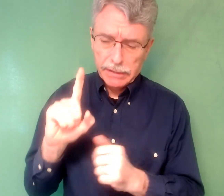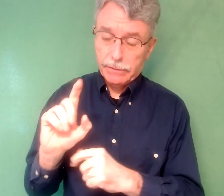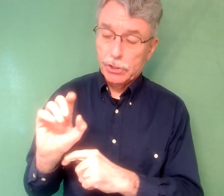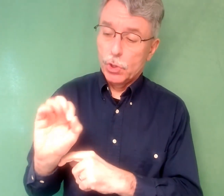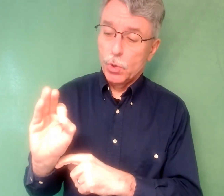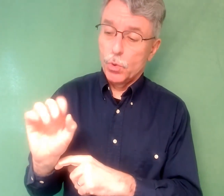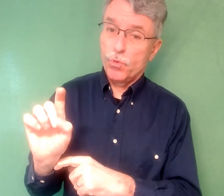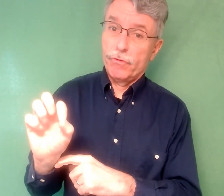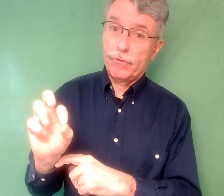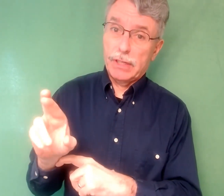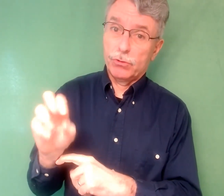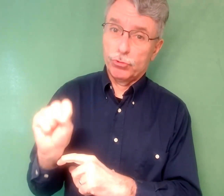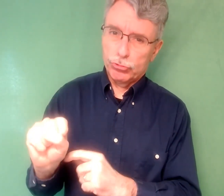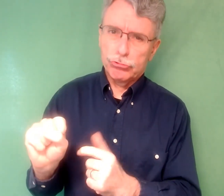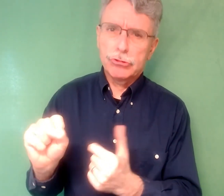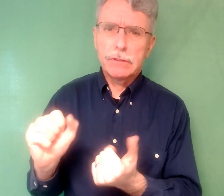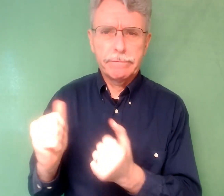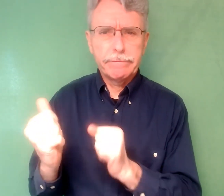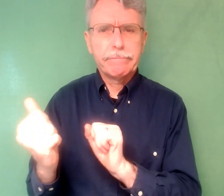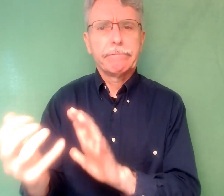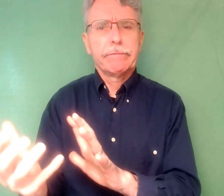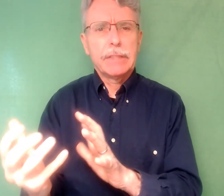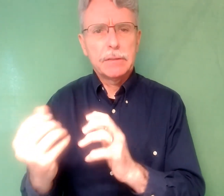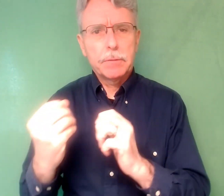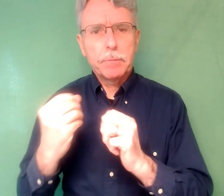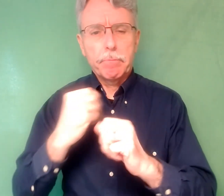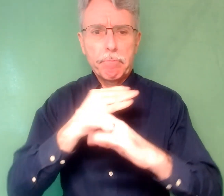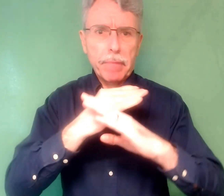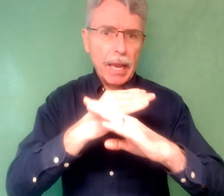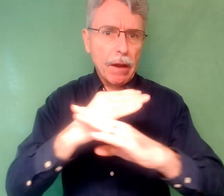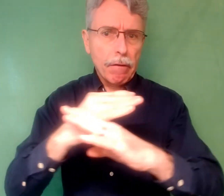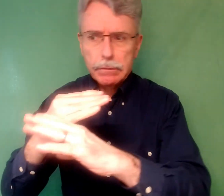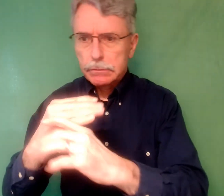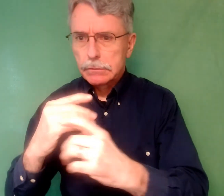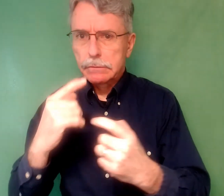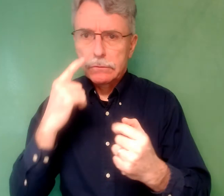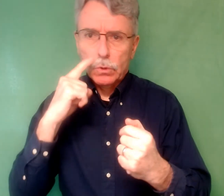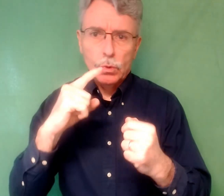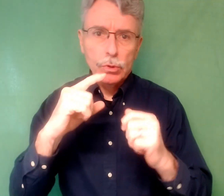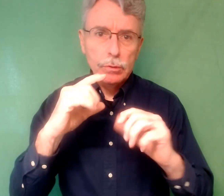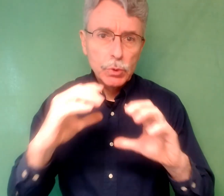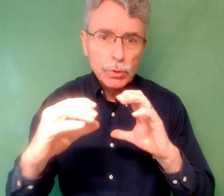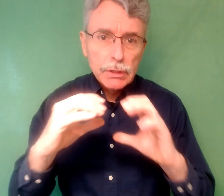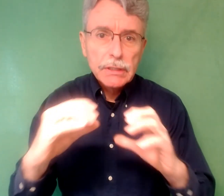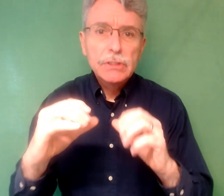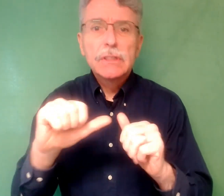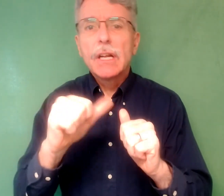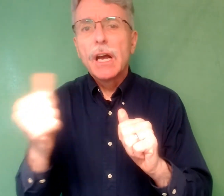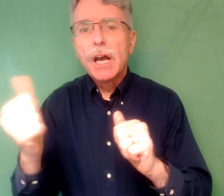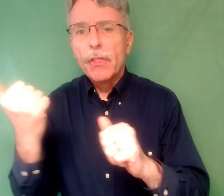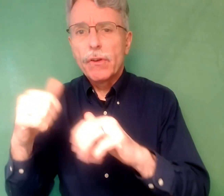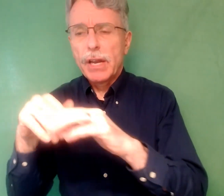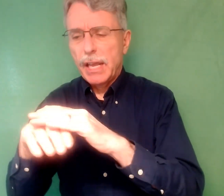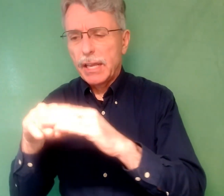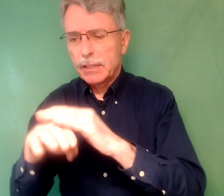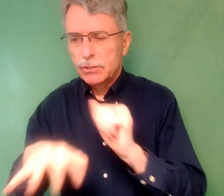Although prisoners may be required to participate in a program as part of a sentence, deaf individuals may be unable to access